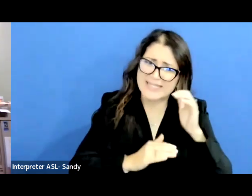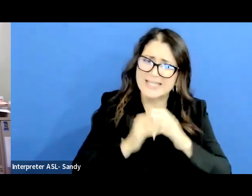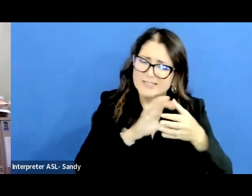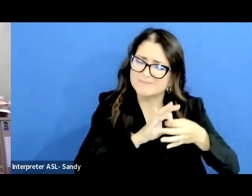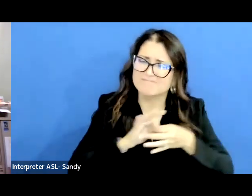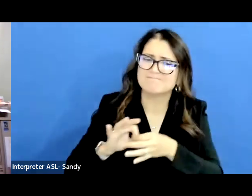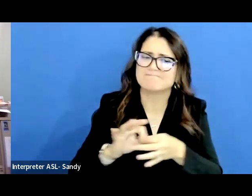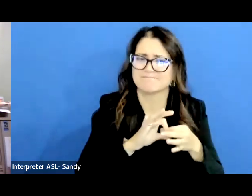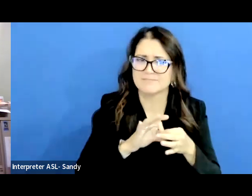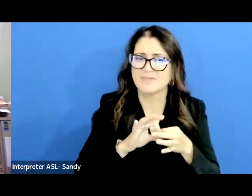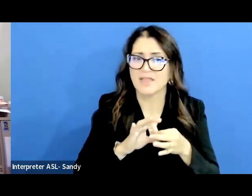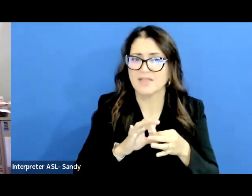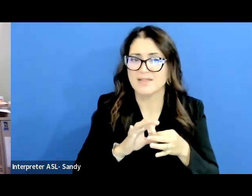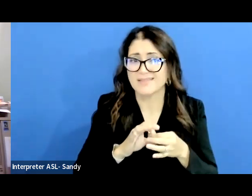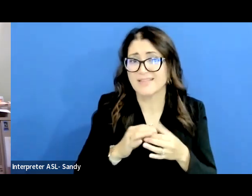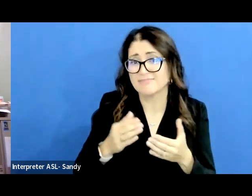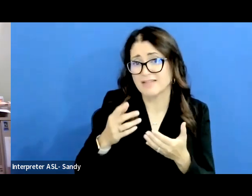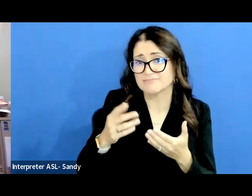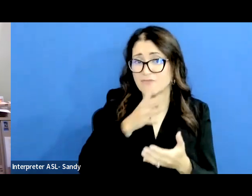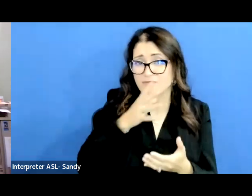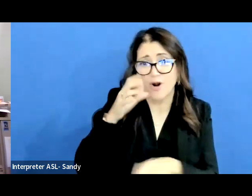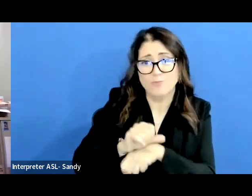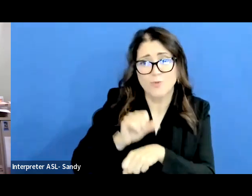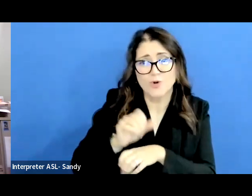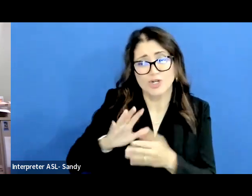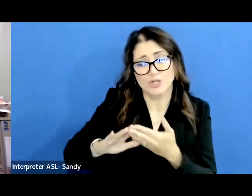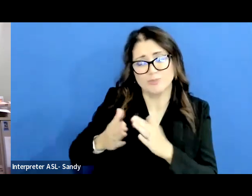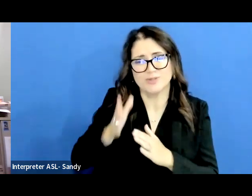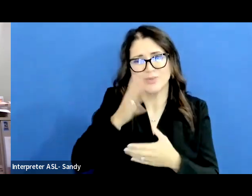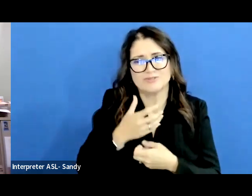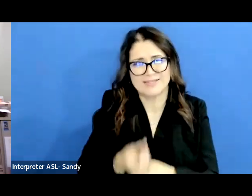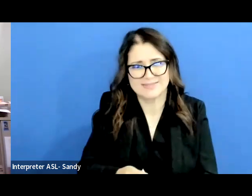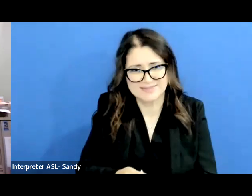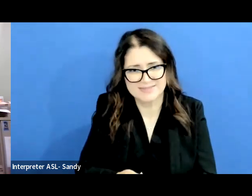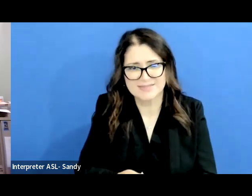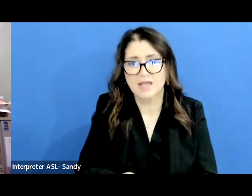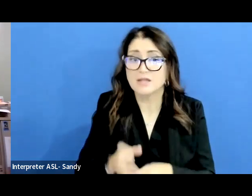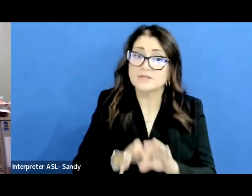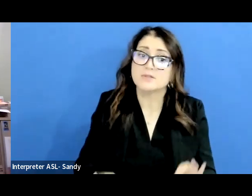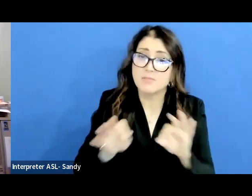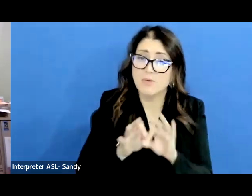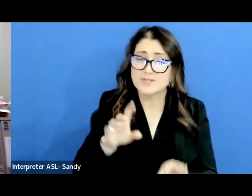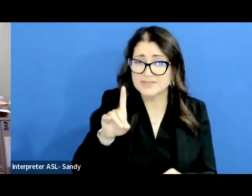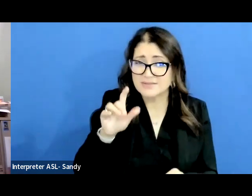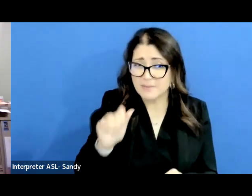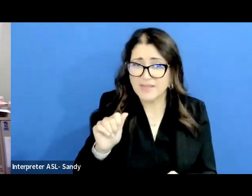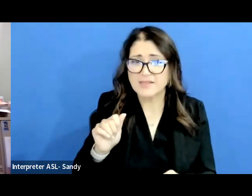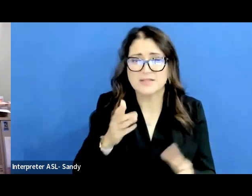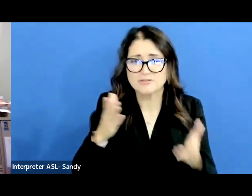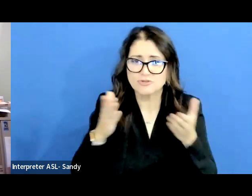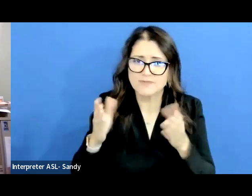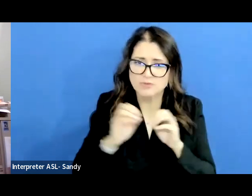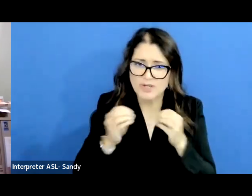important the disability service organizations and immigrant community-based organizations to develop those collaborative